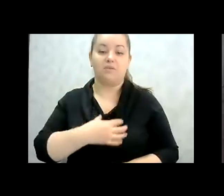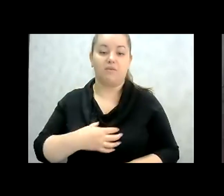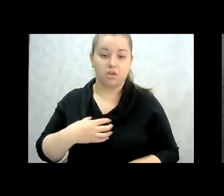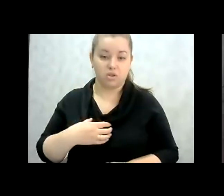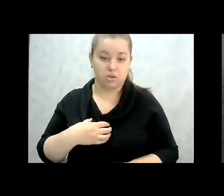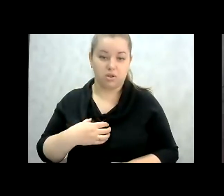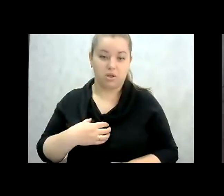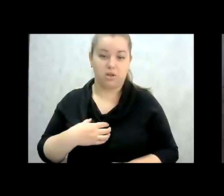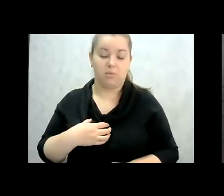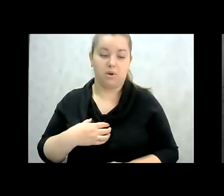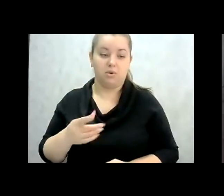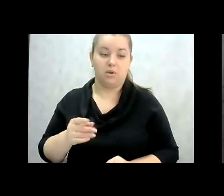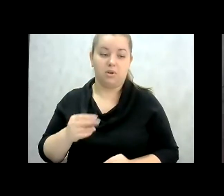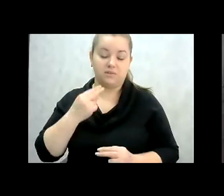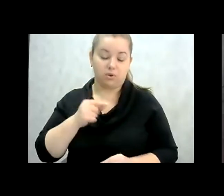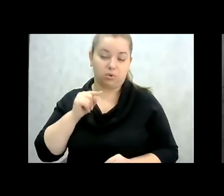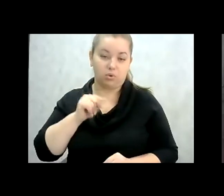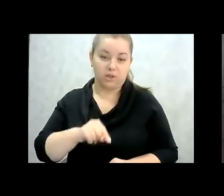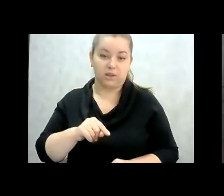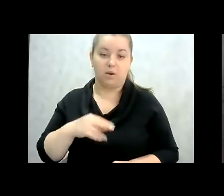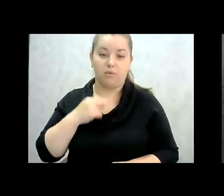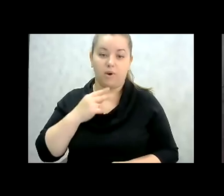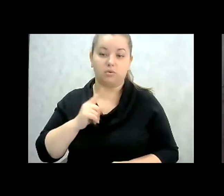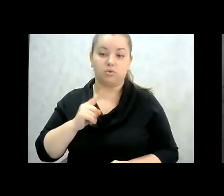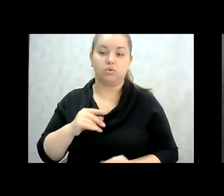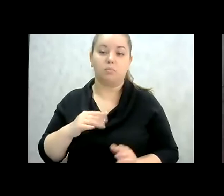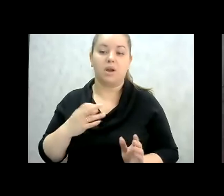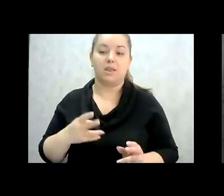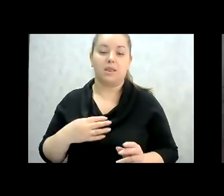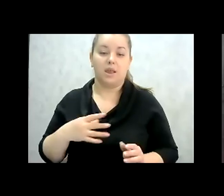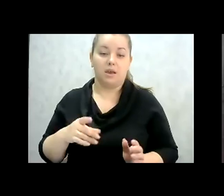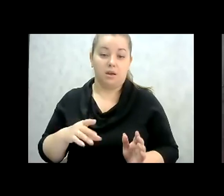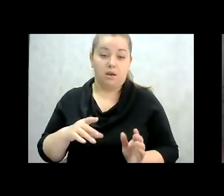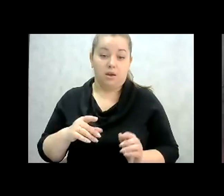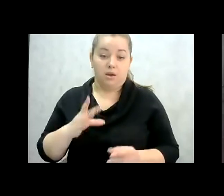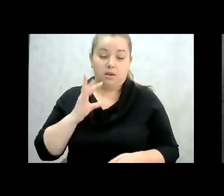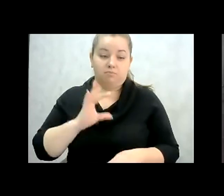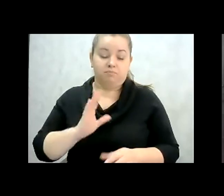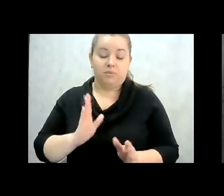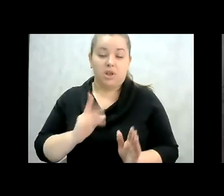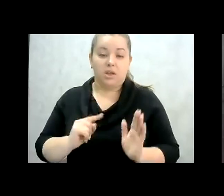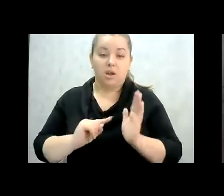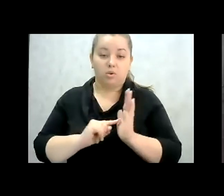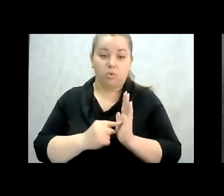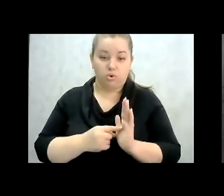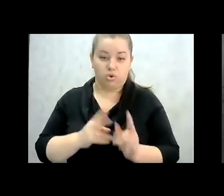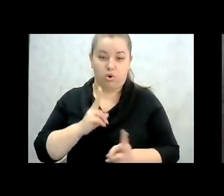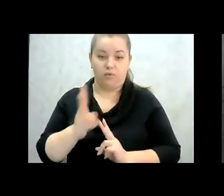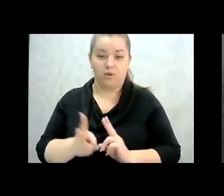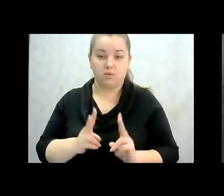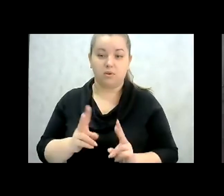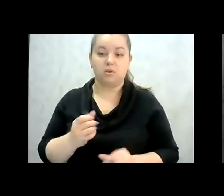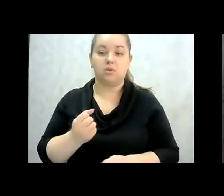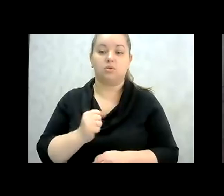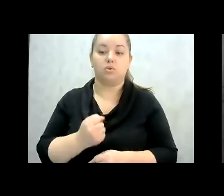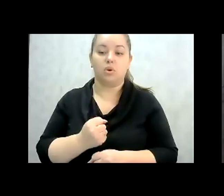we are waiting for the changes in the law, but it's important that these changes are